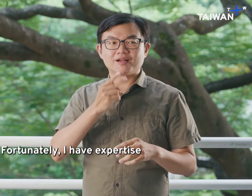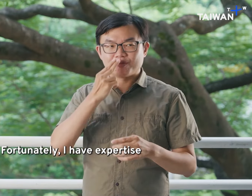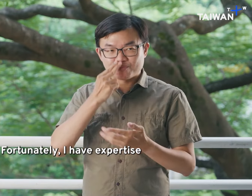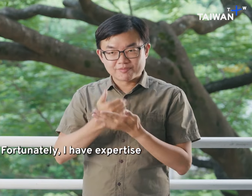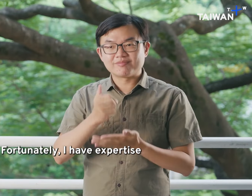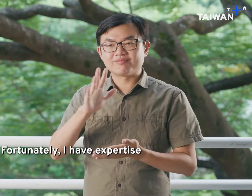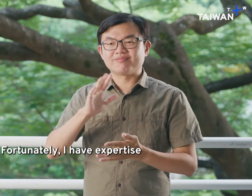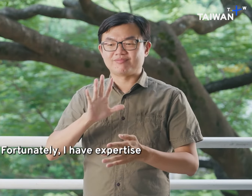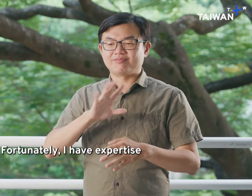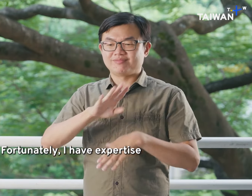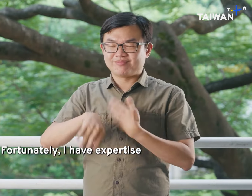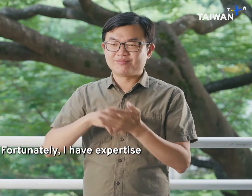Fortunately, I have expertise,